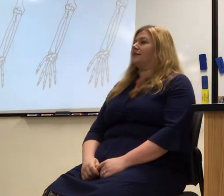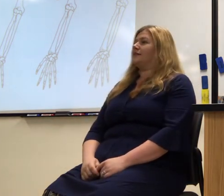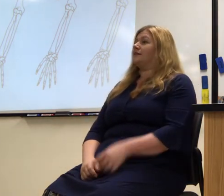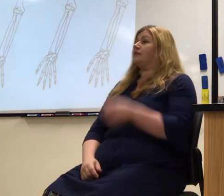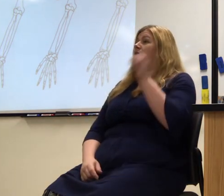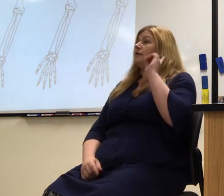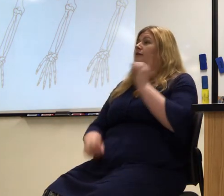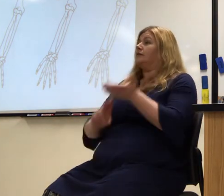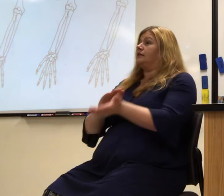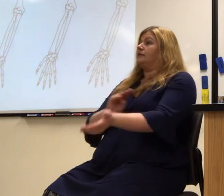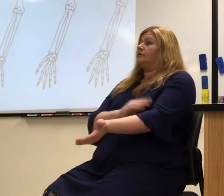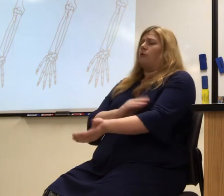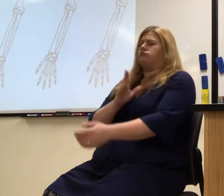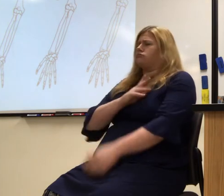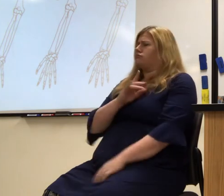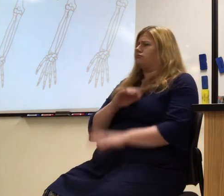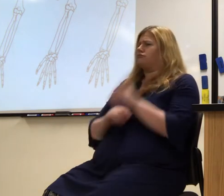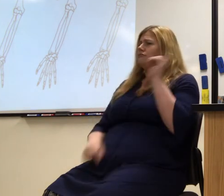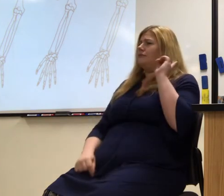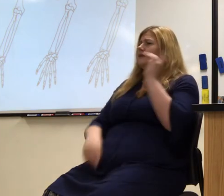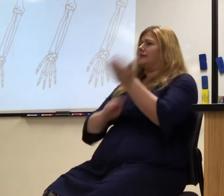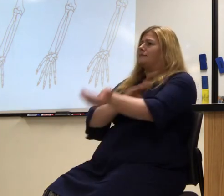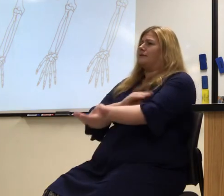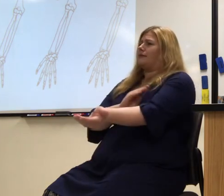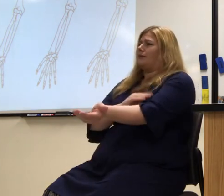This muscle